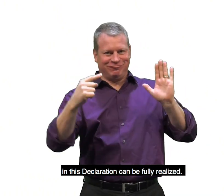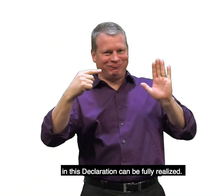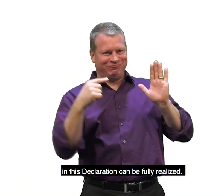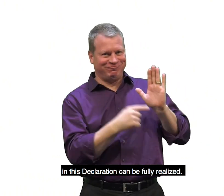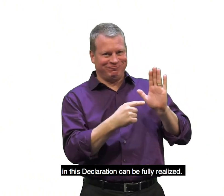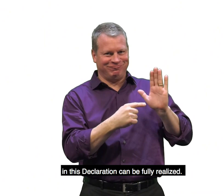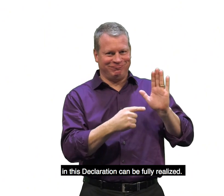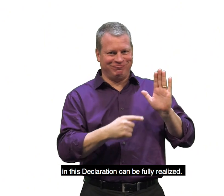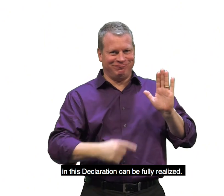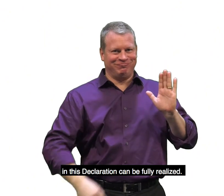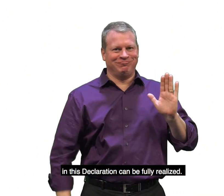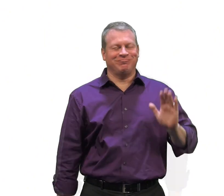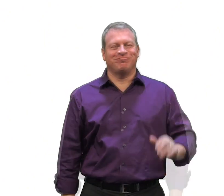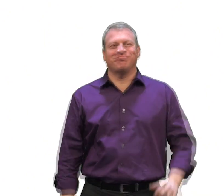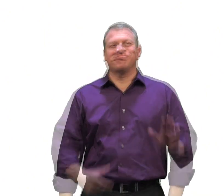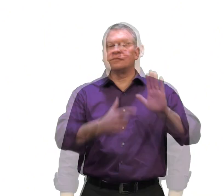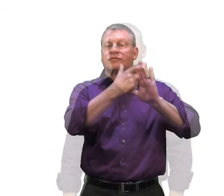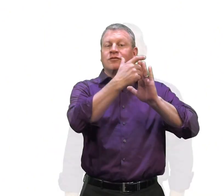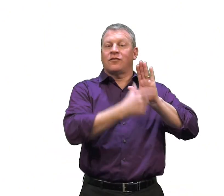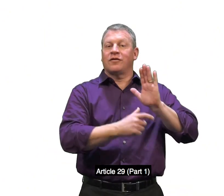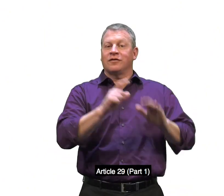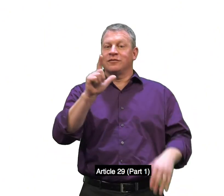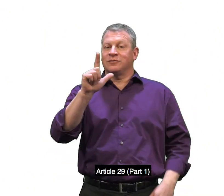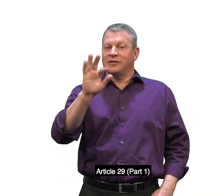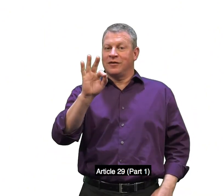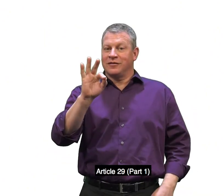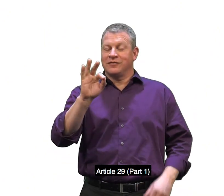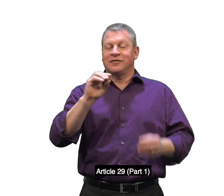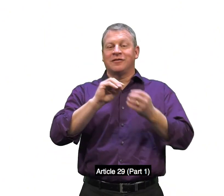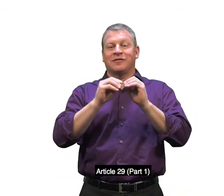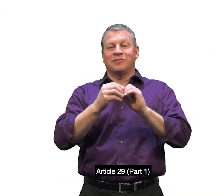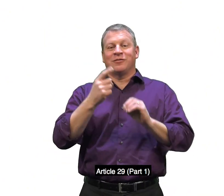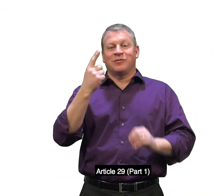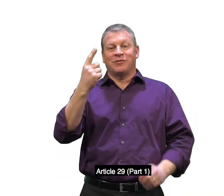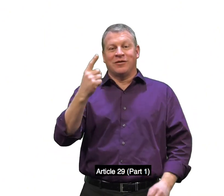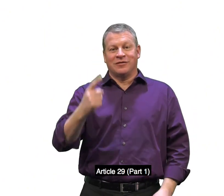be fully realized. Article 29, Part